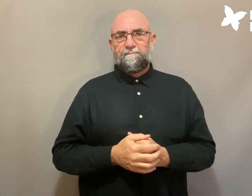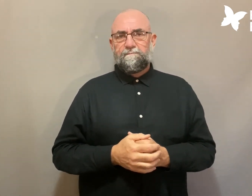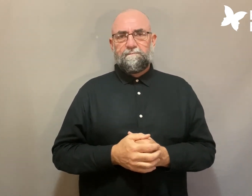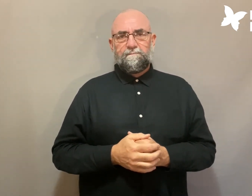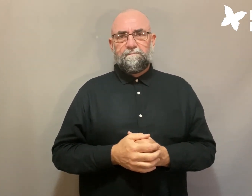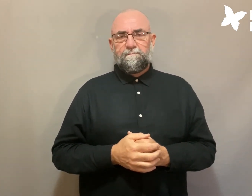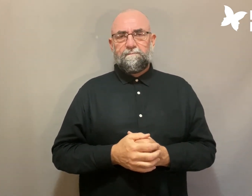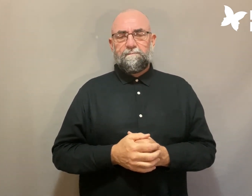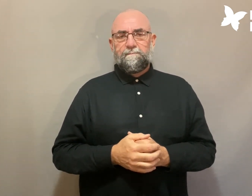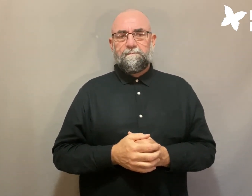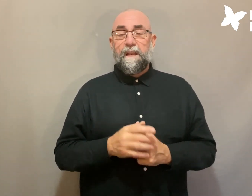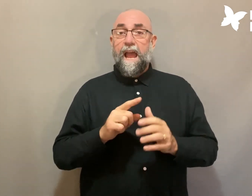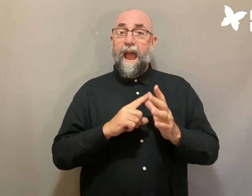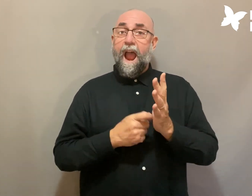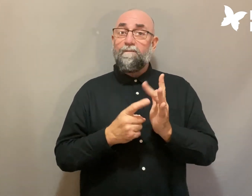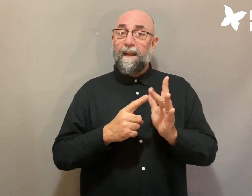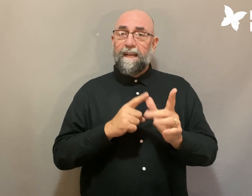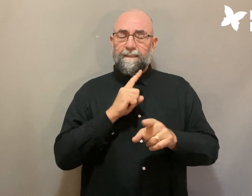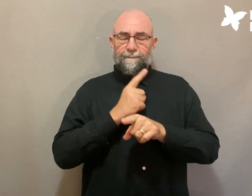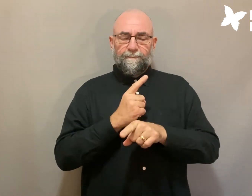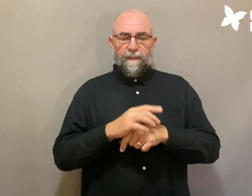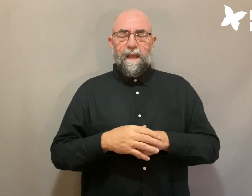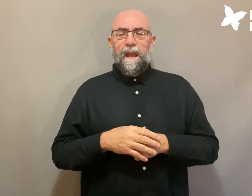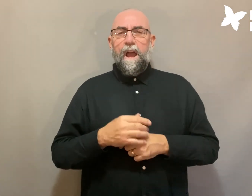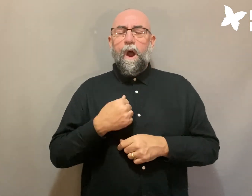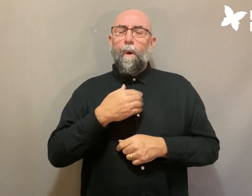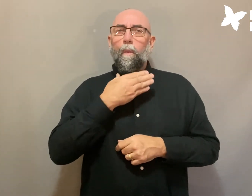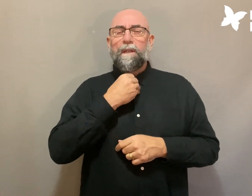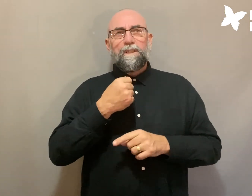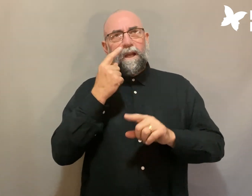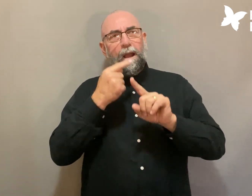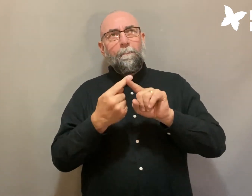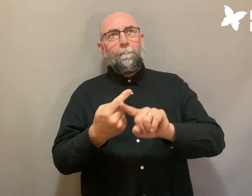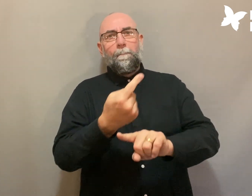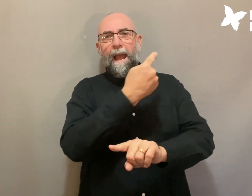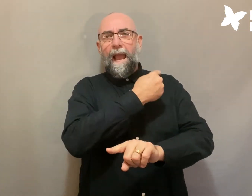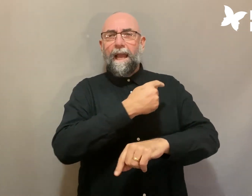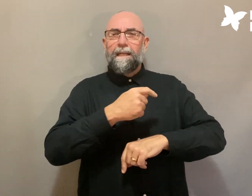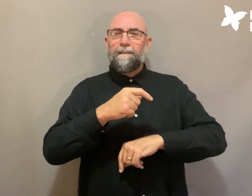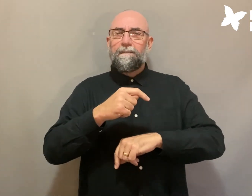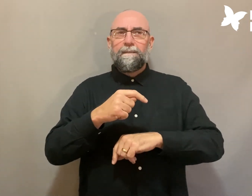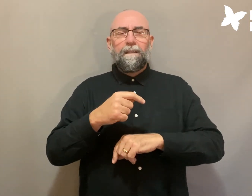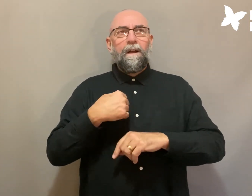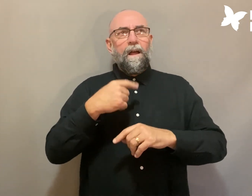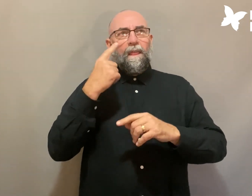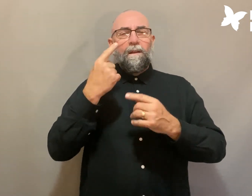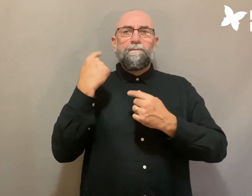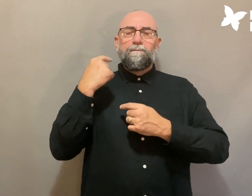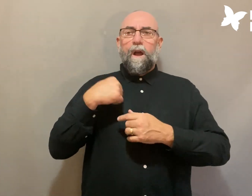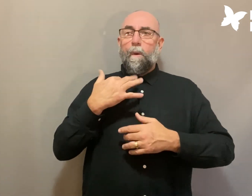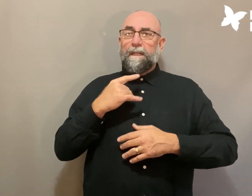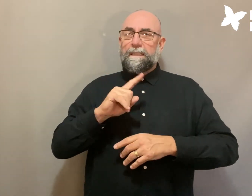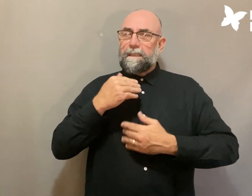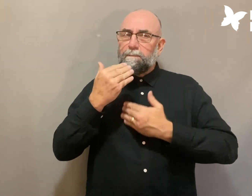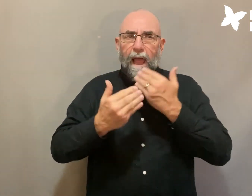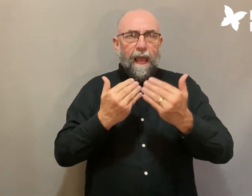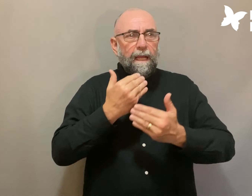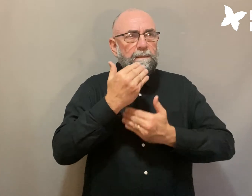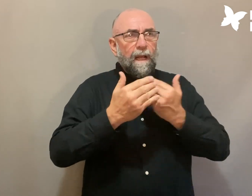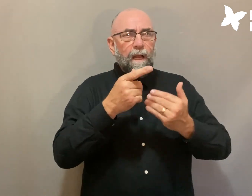If I could go back in time and talk to those bullies, I would tell them that what they did to me still